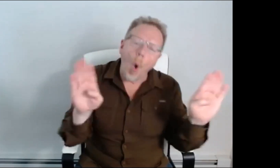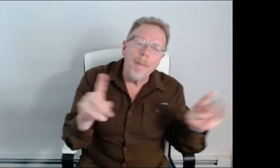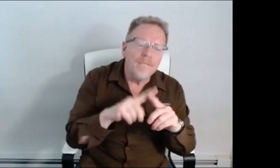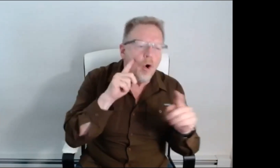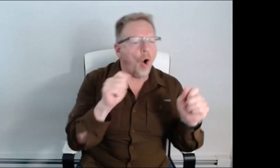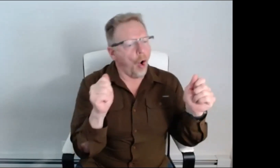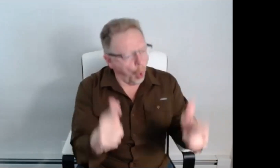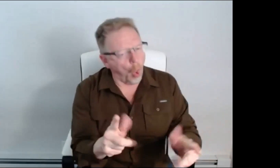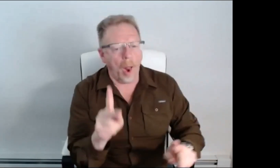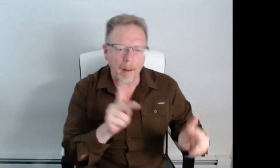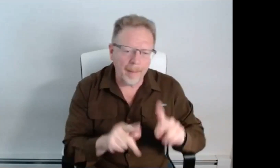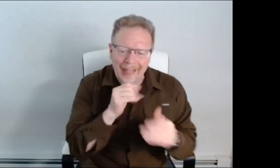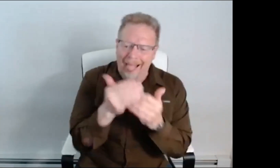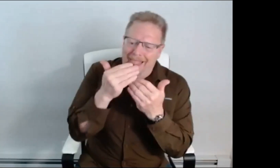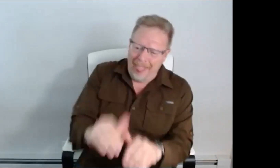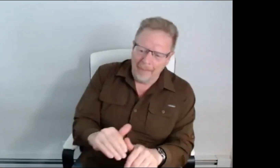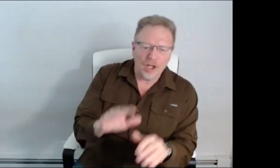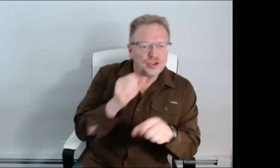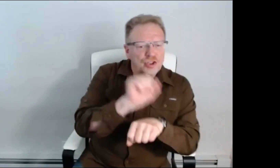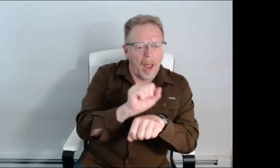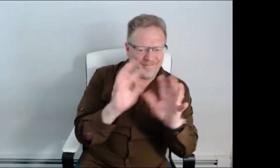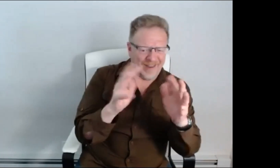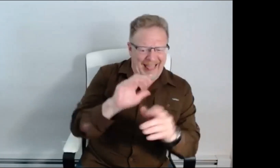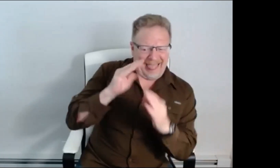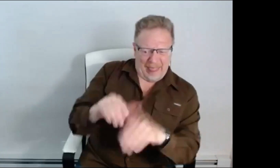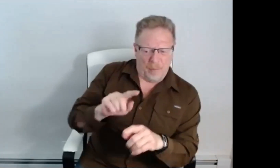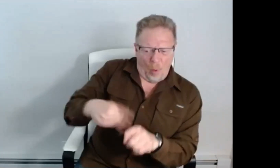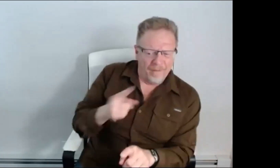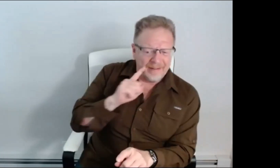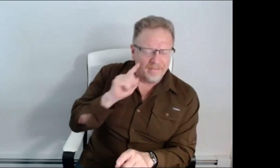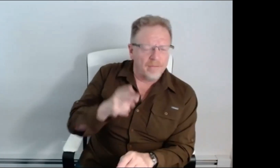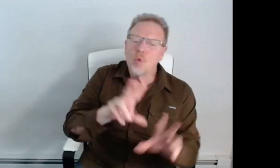not limited or restricted to anybody to attend.